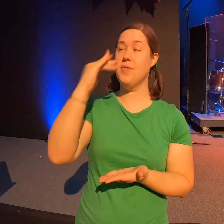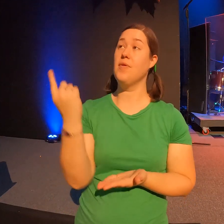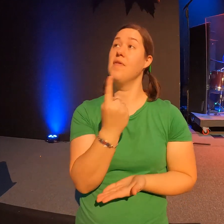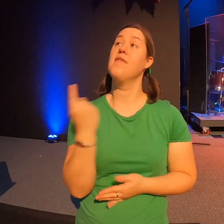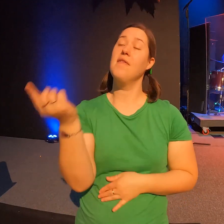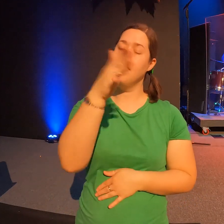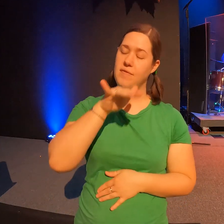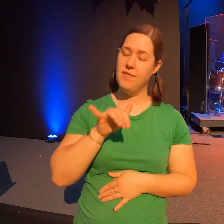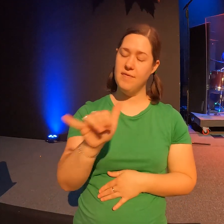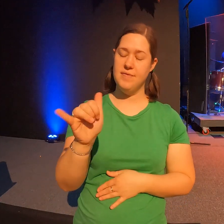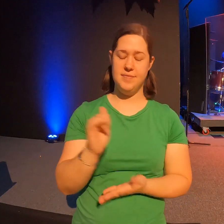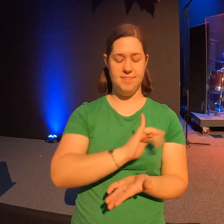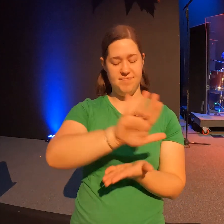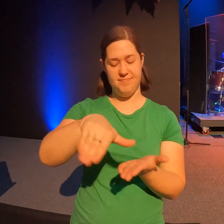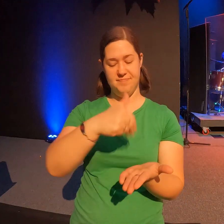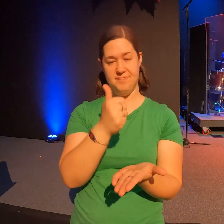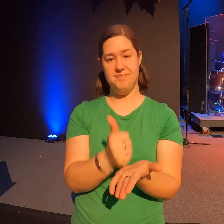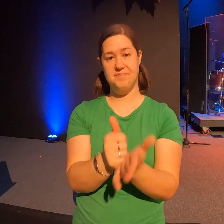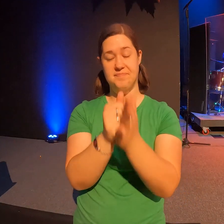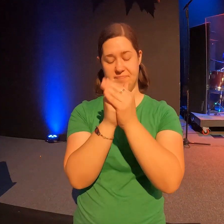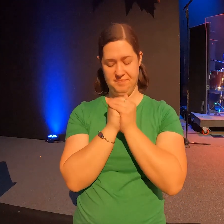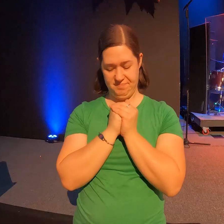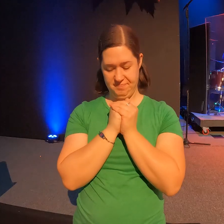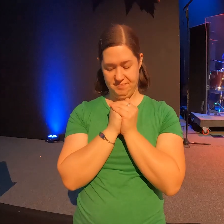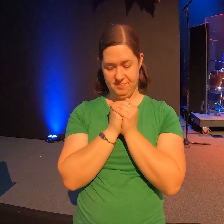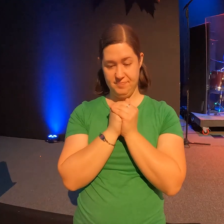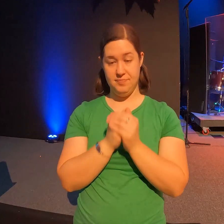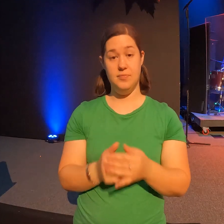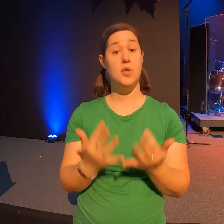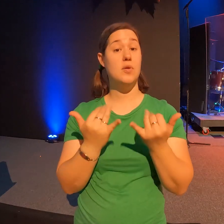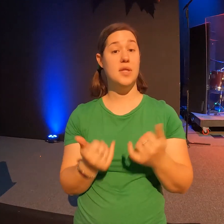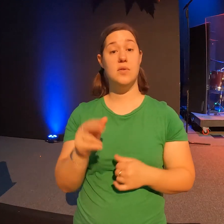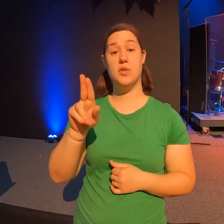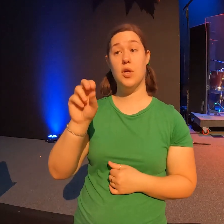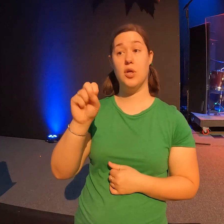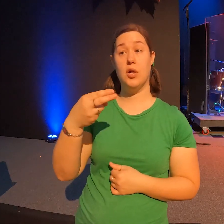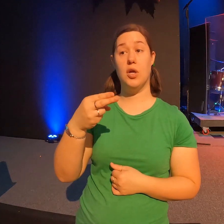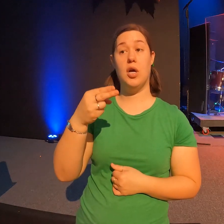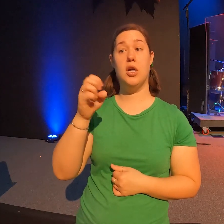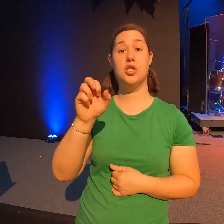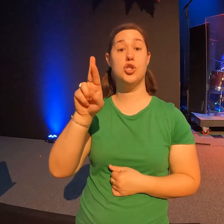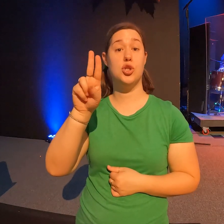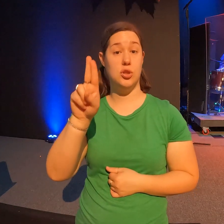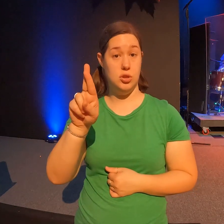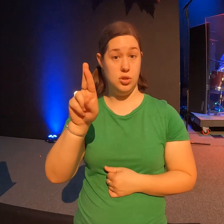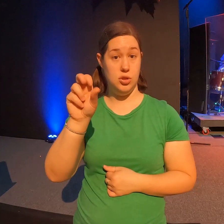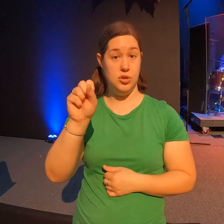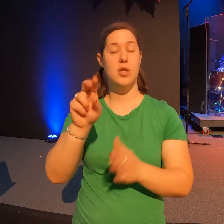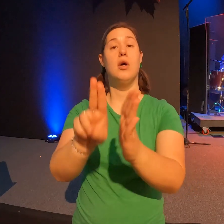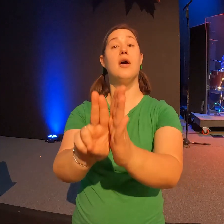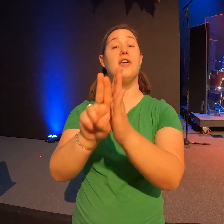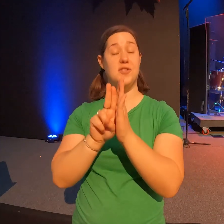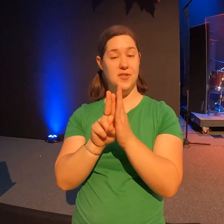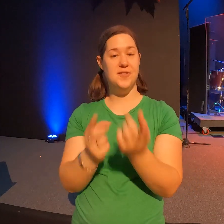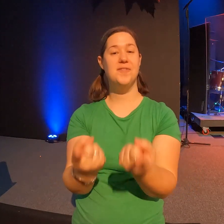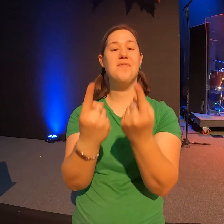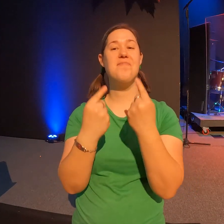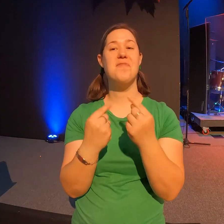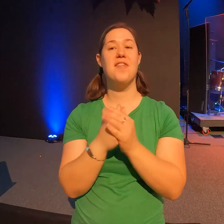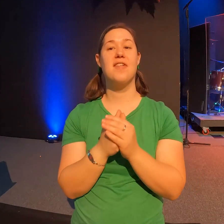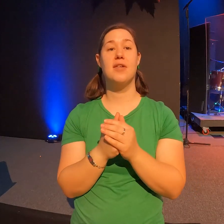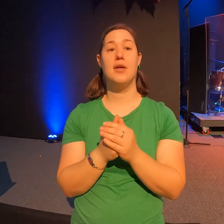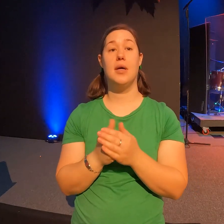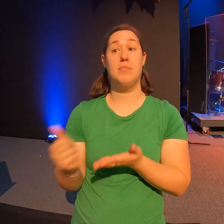forever. Amen. And so as our ushers come forward for this time of offering, if you feel called and led to be a part